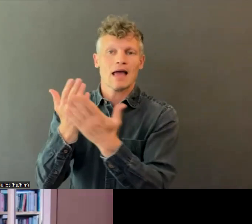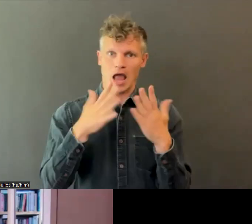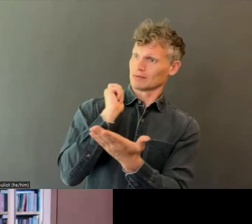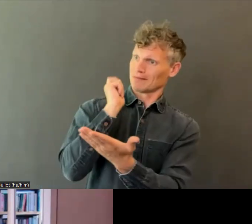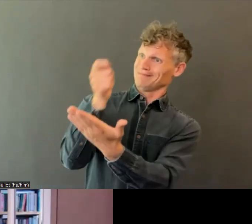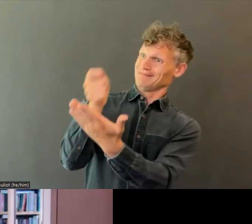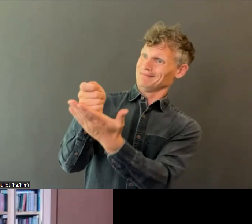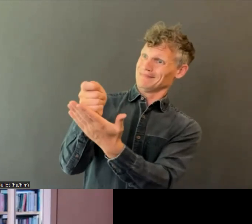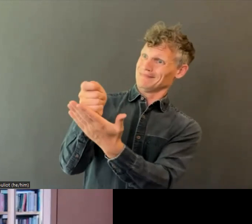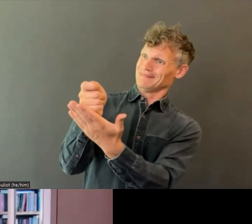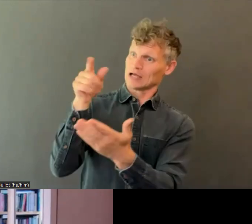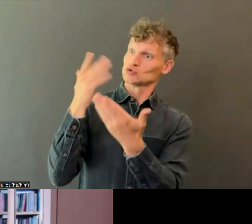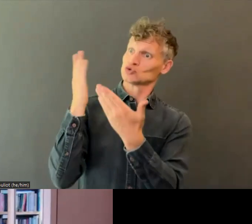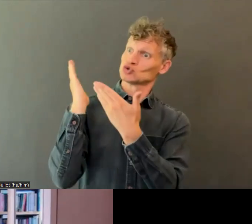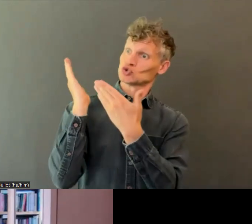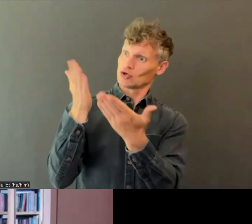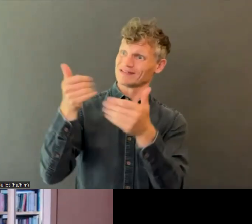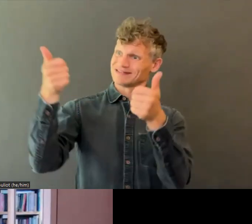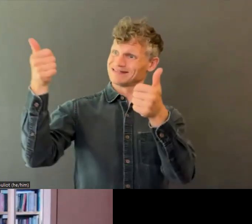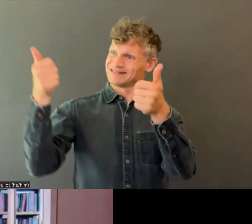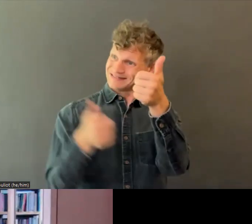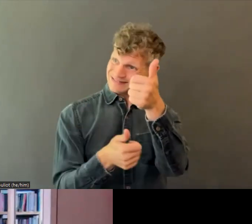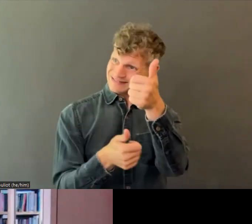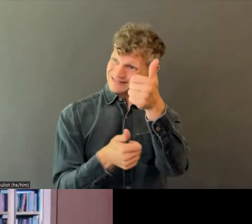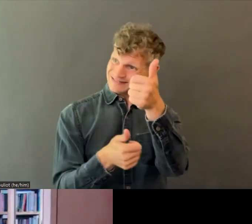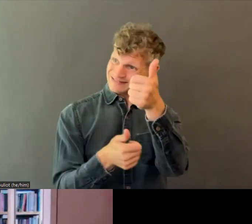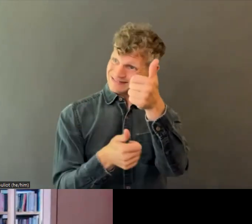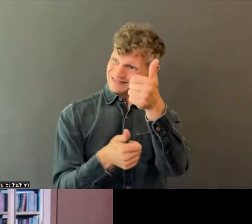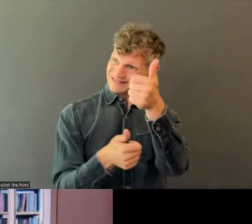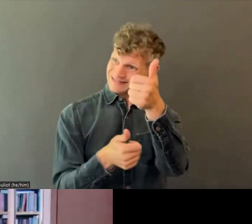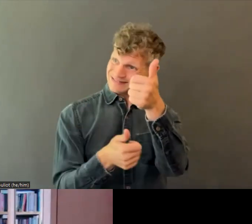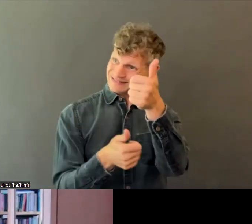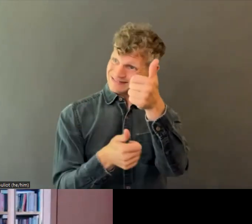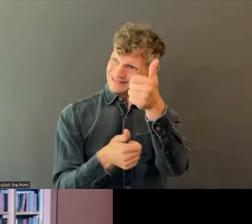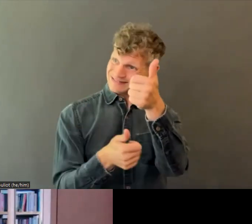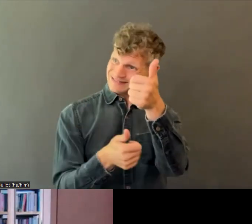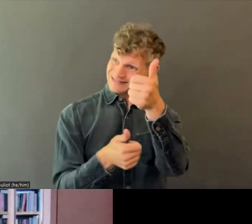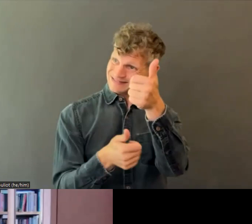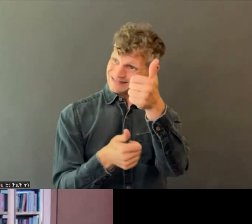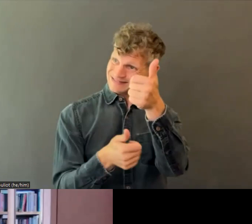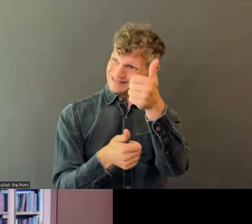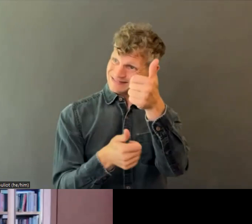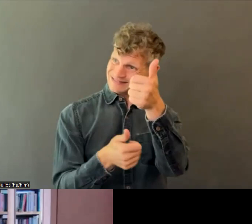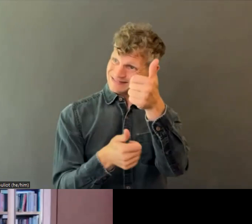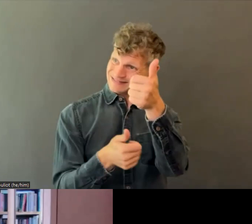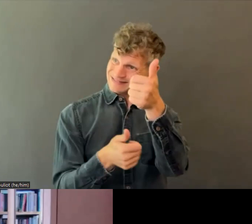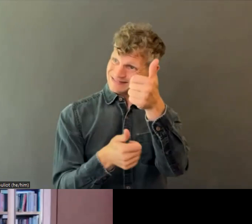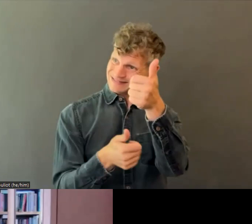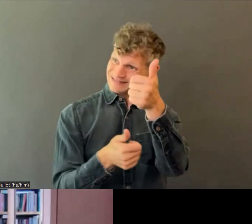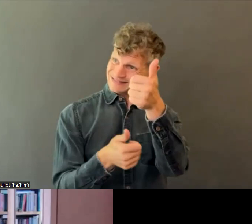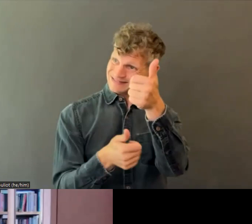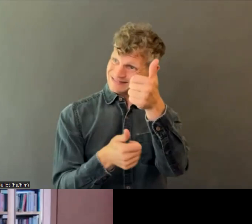I think we have to come back to you with some questions in a moment. But the big message for me is that you've been looking not just at accessibility,